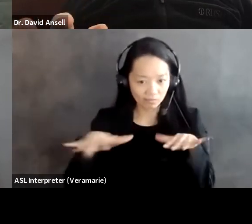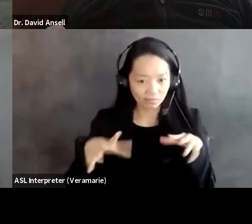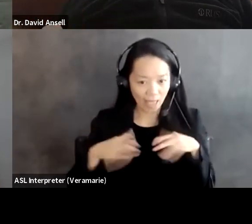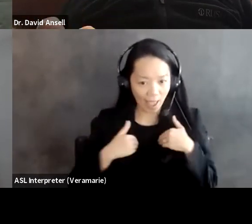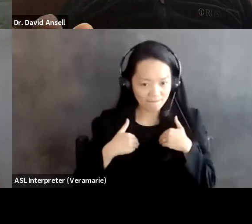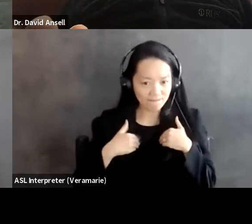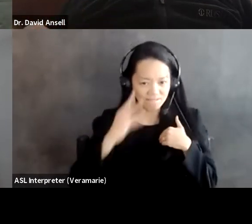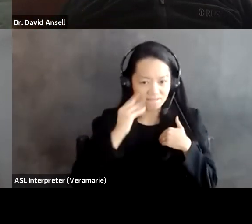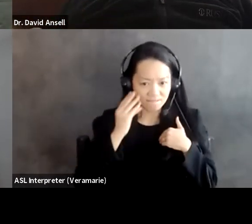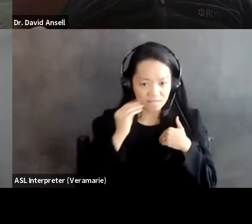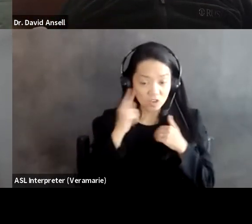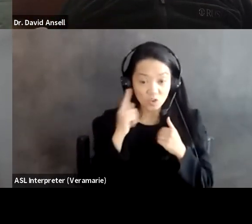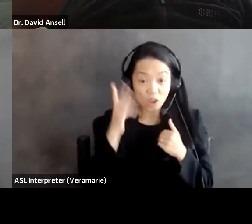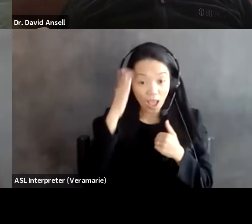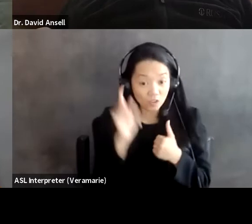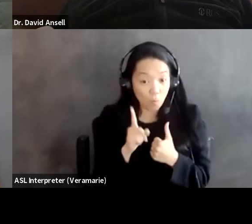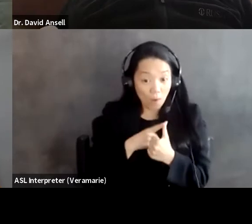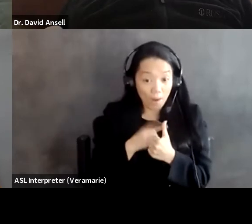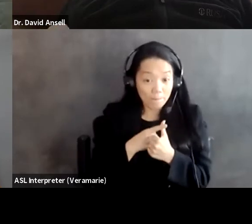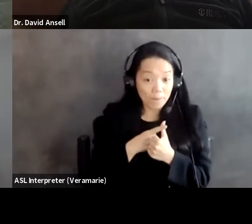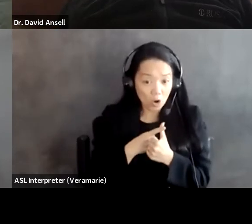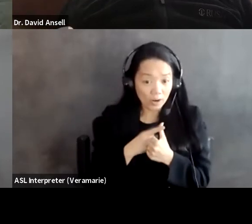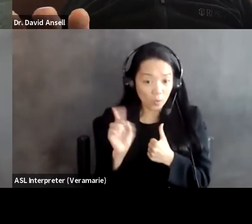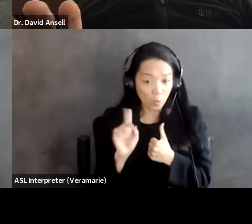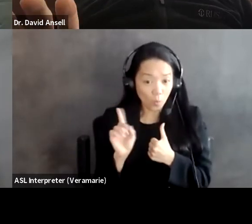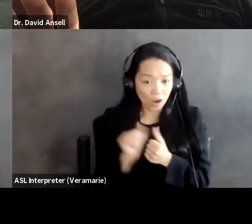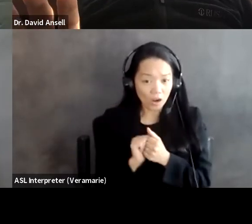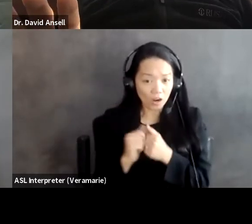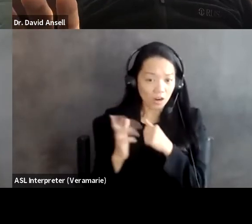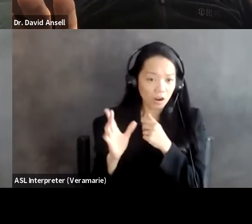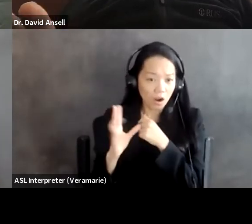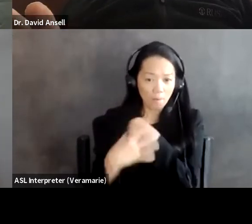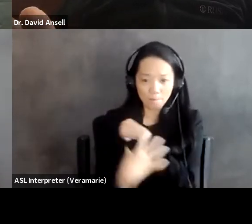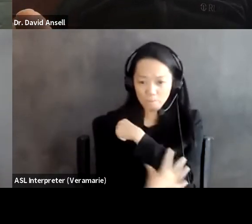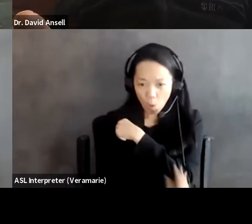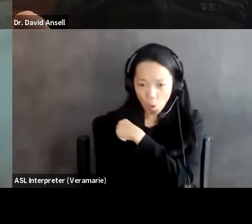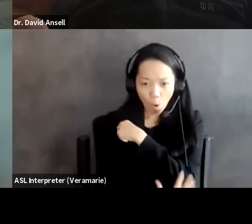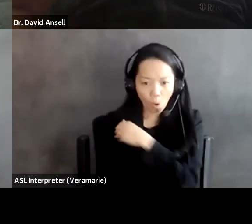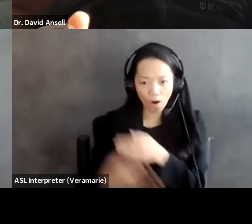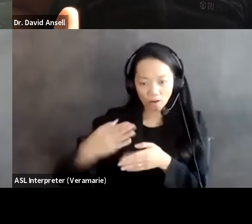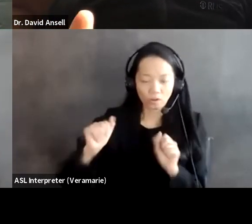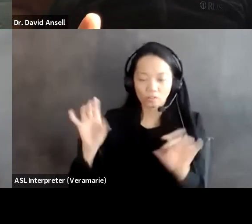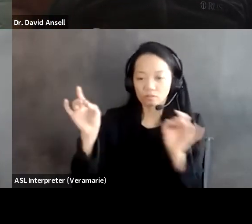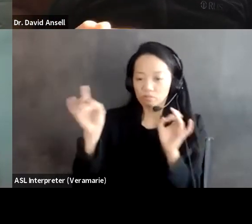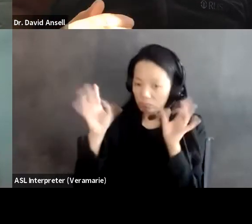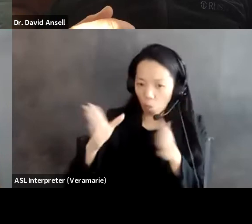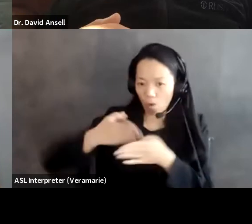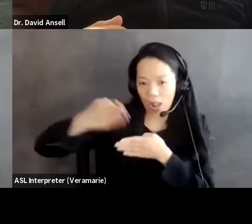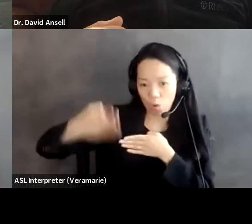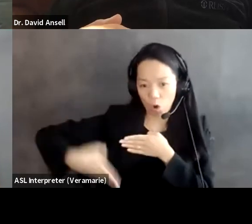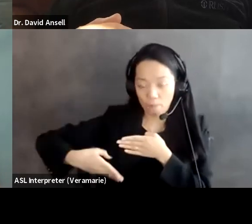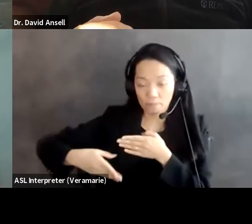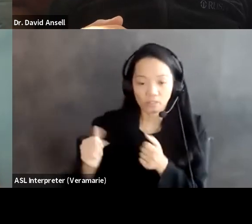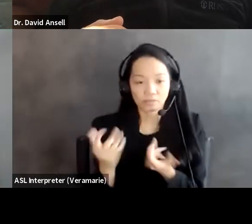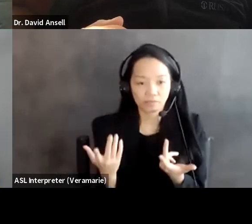a primary source of poor outcomes. I deal